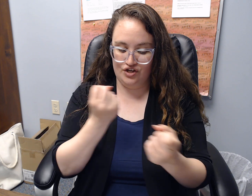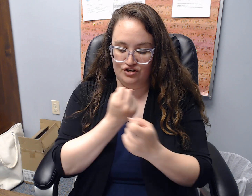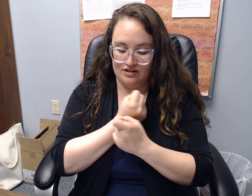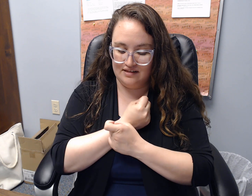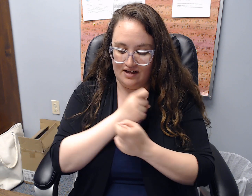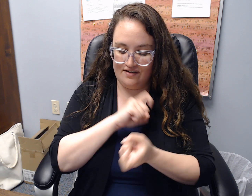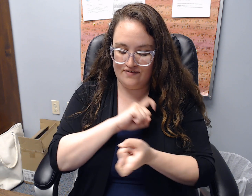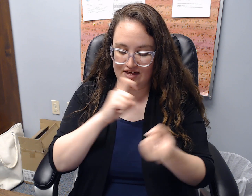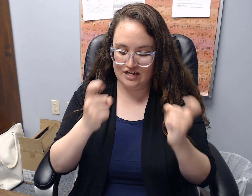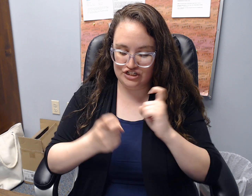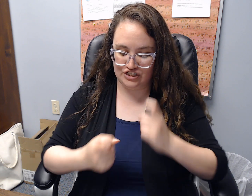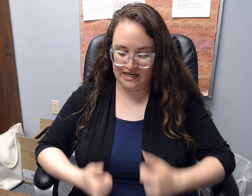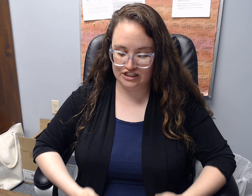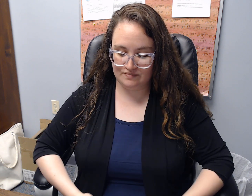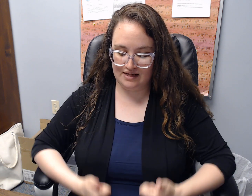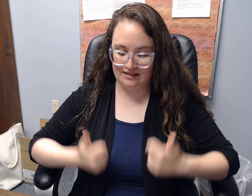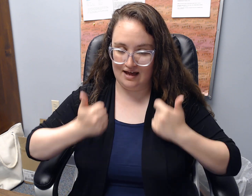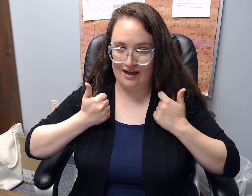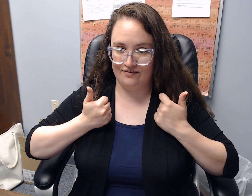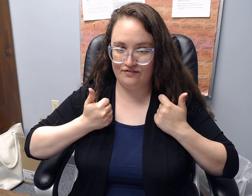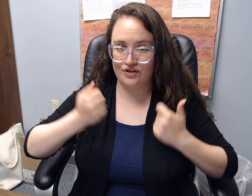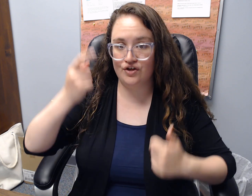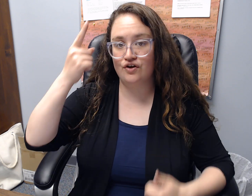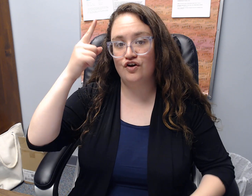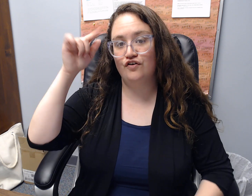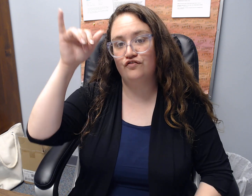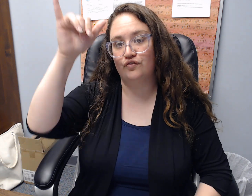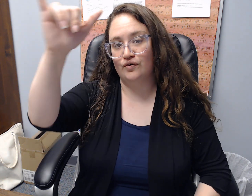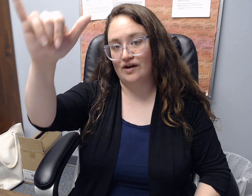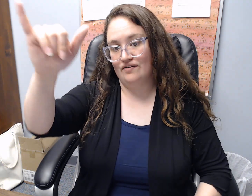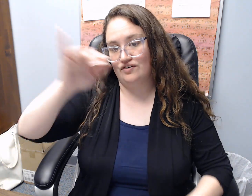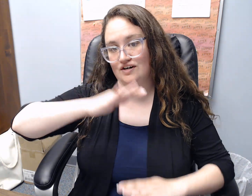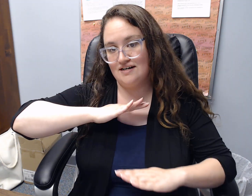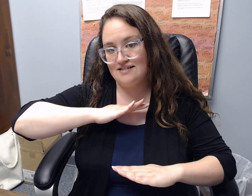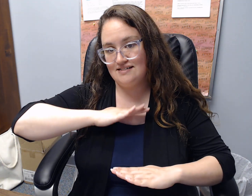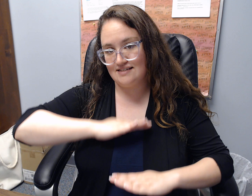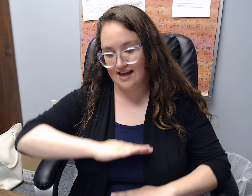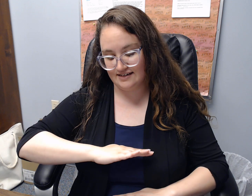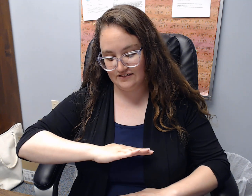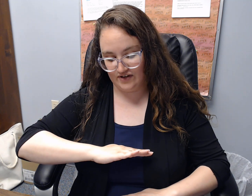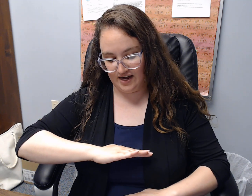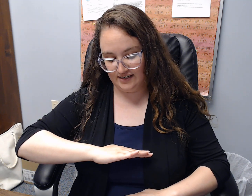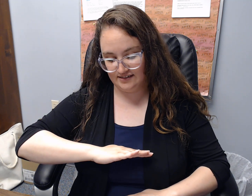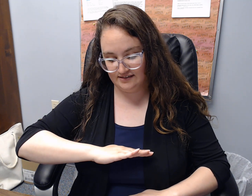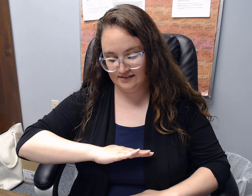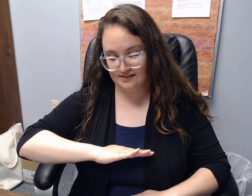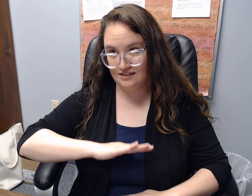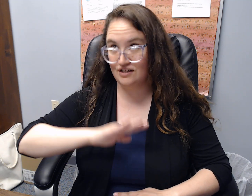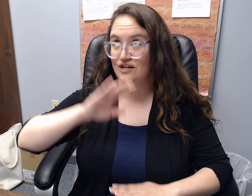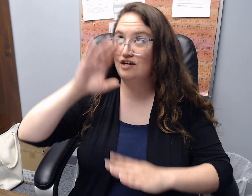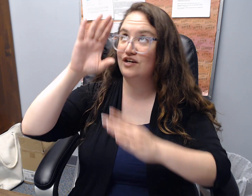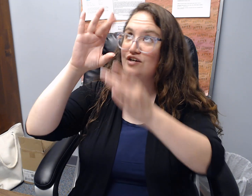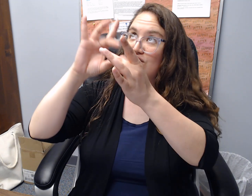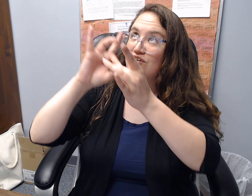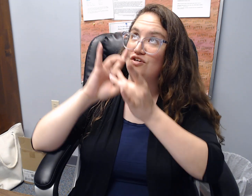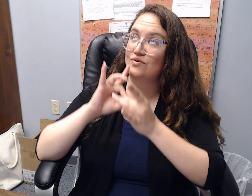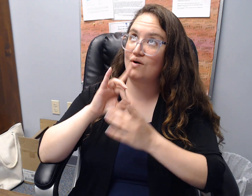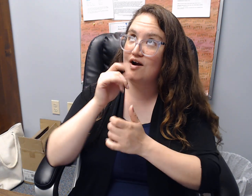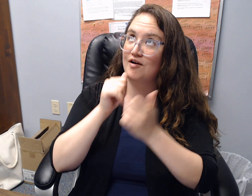Your love has changed my life, forever satisfied. You are